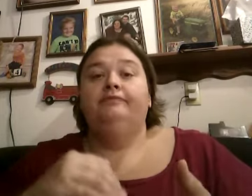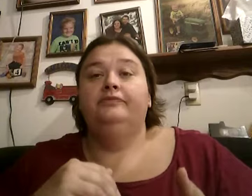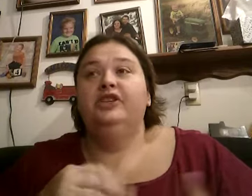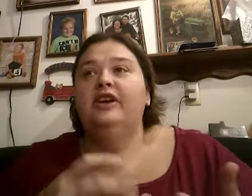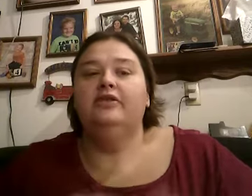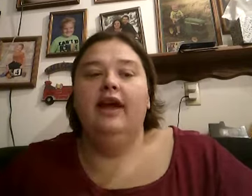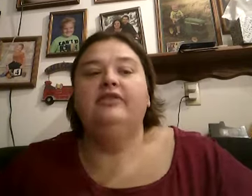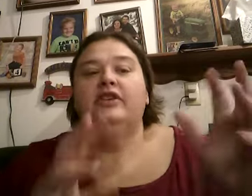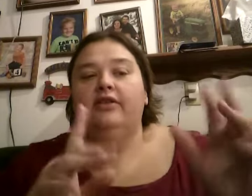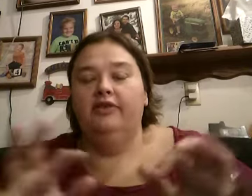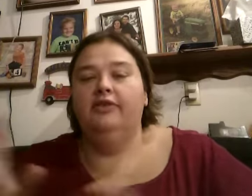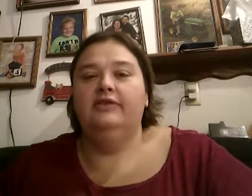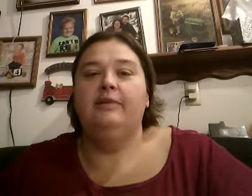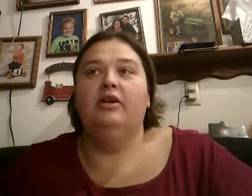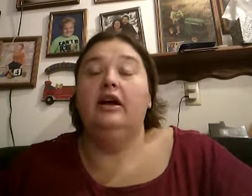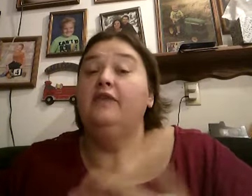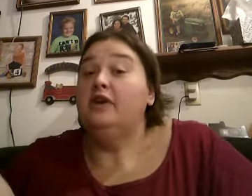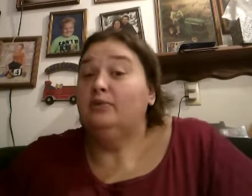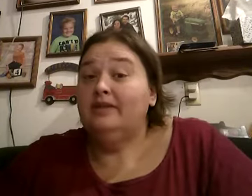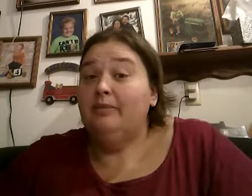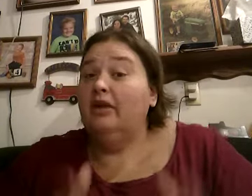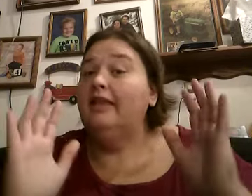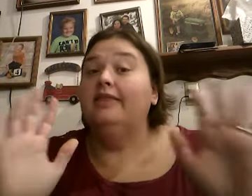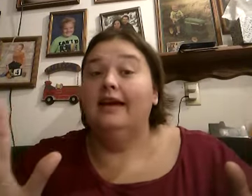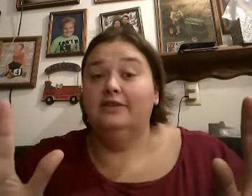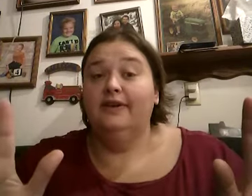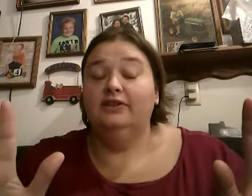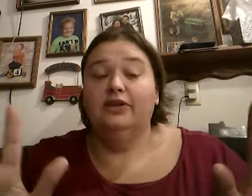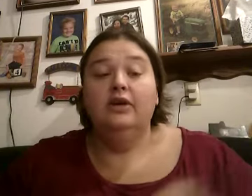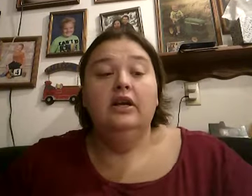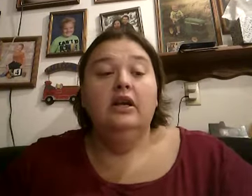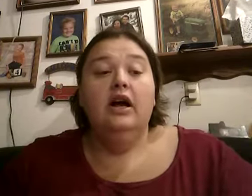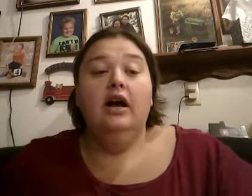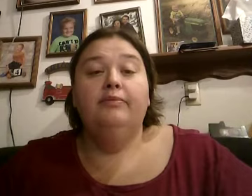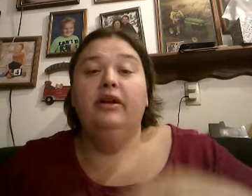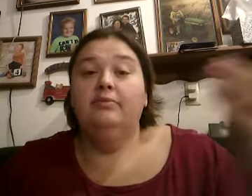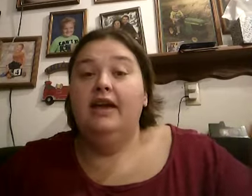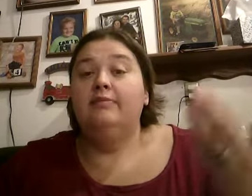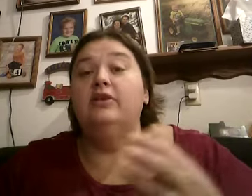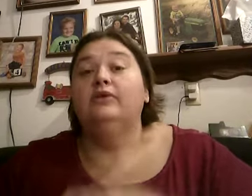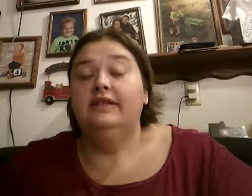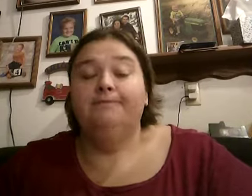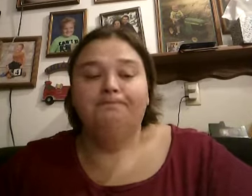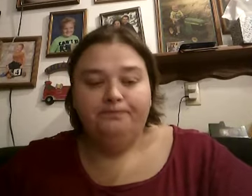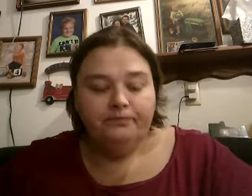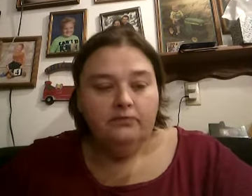so you guys don't have to try to type it all out. If you guys want to type it all out, that is fine also, but it'll be A, B, or C.